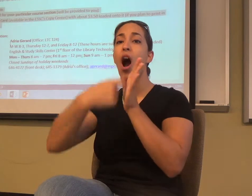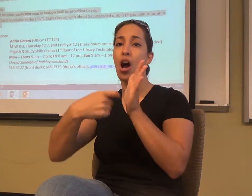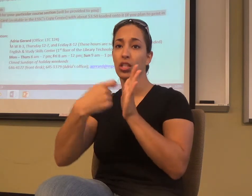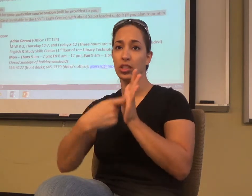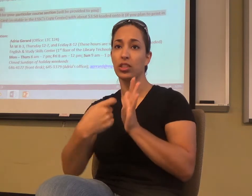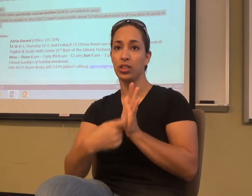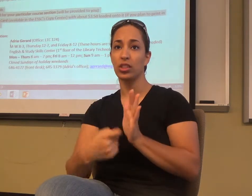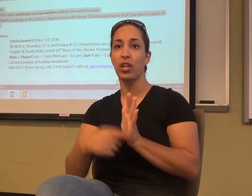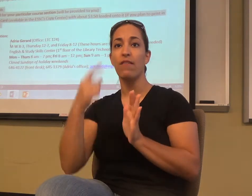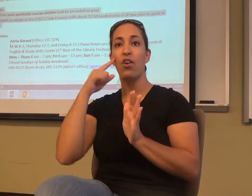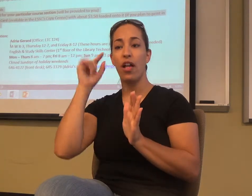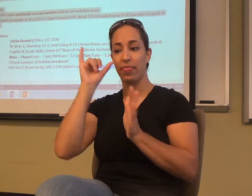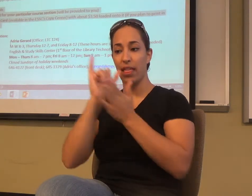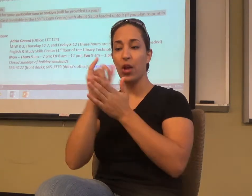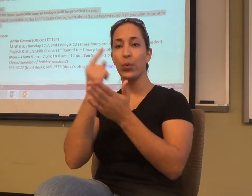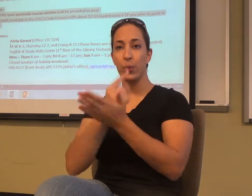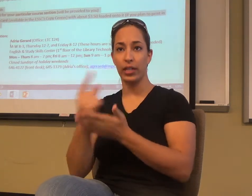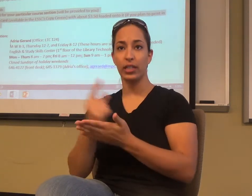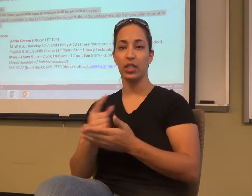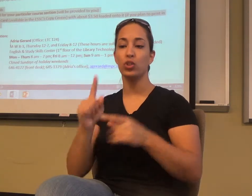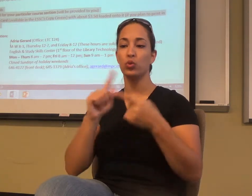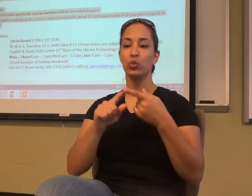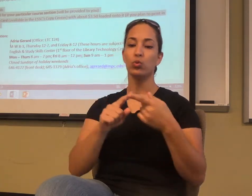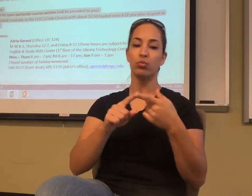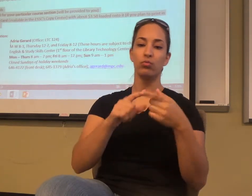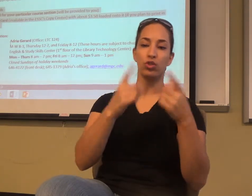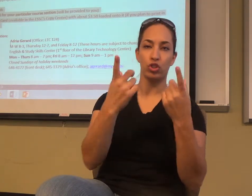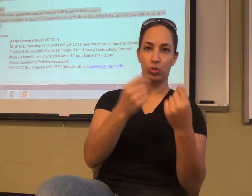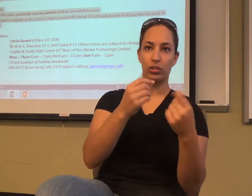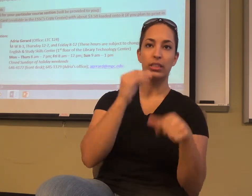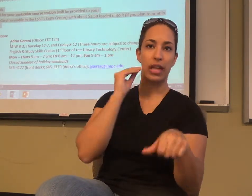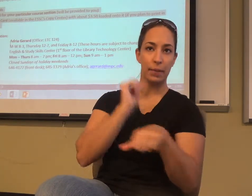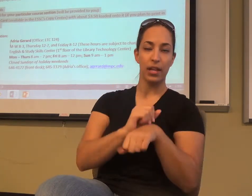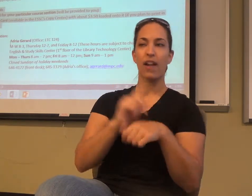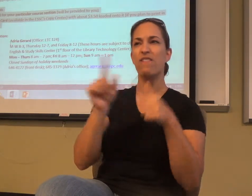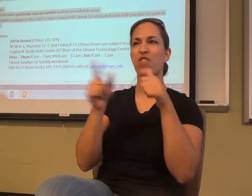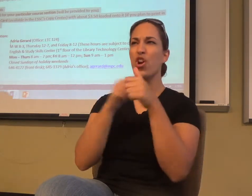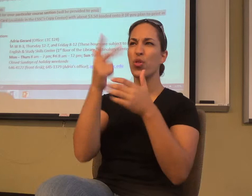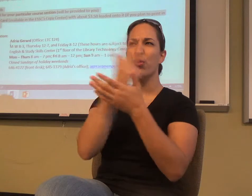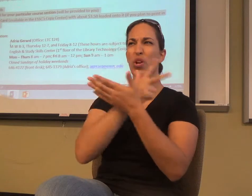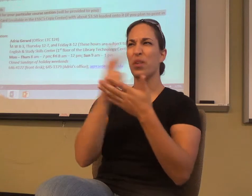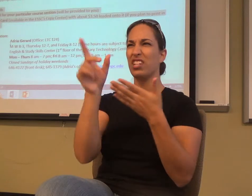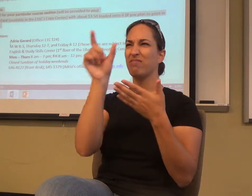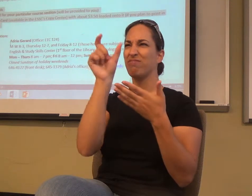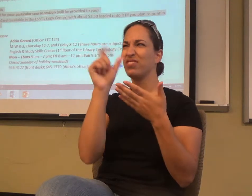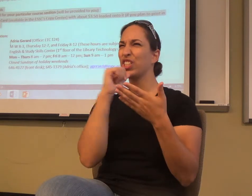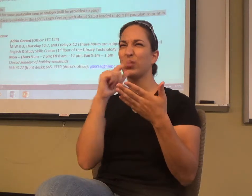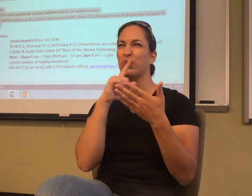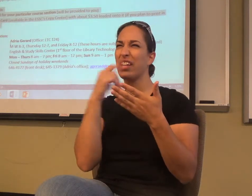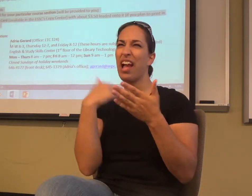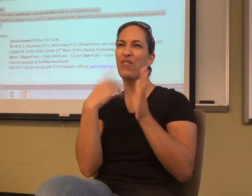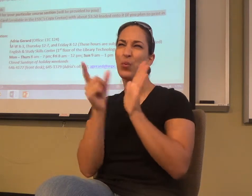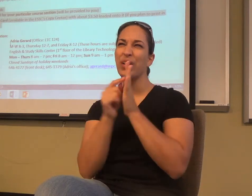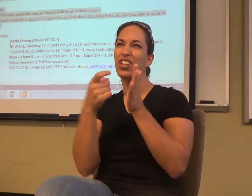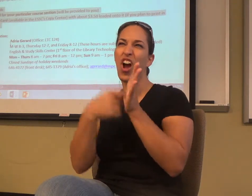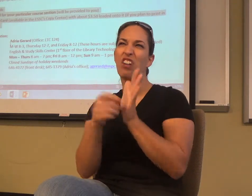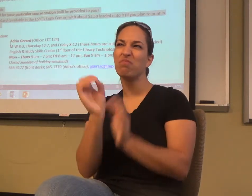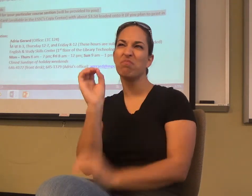in order to complete the assignments. Okay, so for the first 3 weeks, you don't really have any print costs. Starting at about week